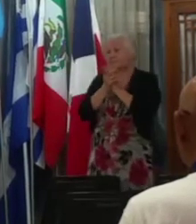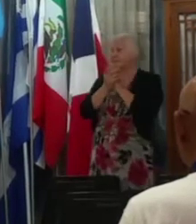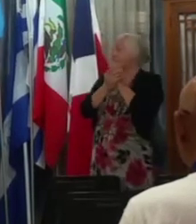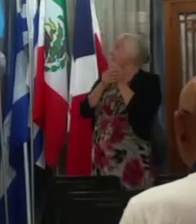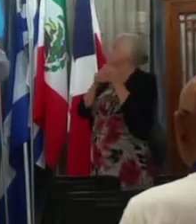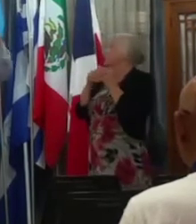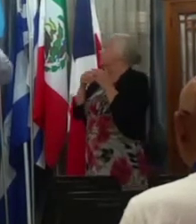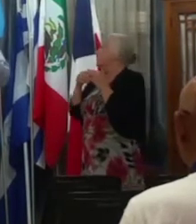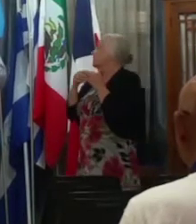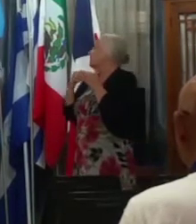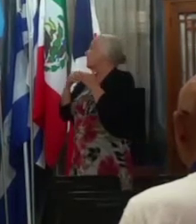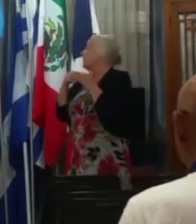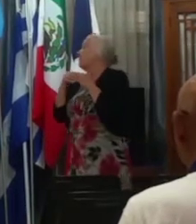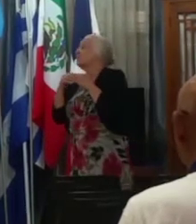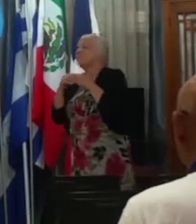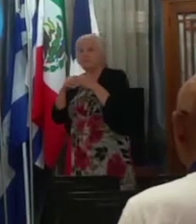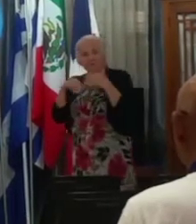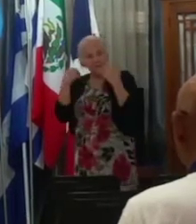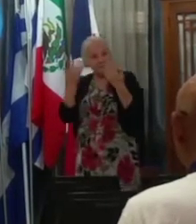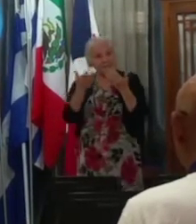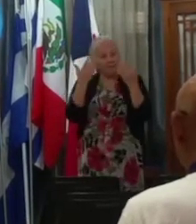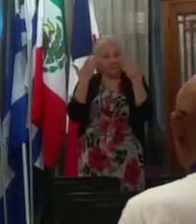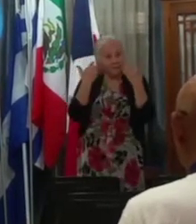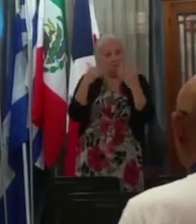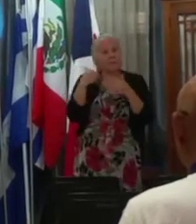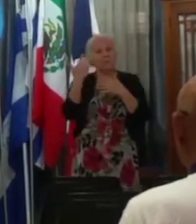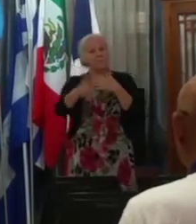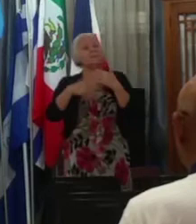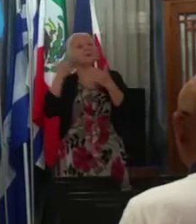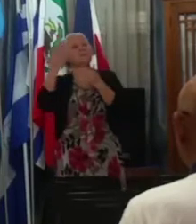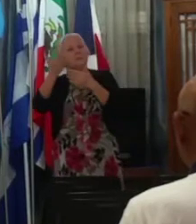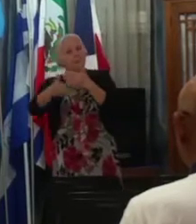about thinking about going to Toronto again.